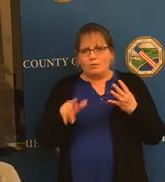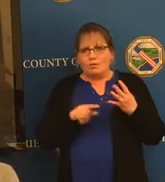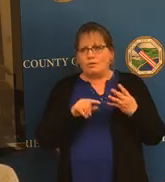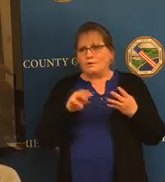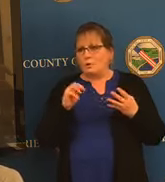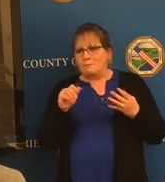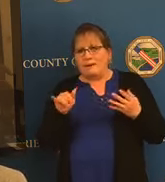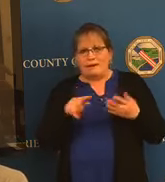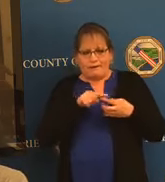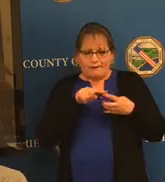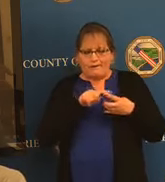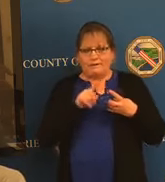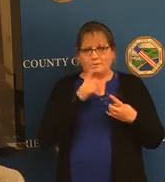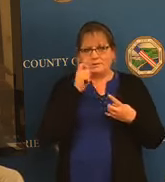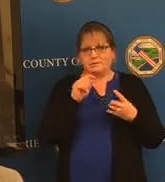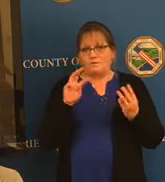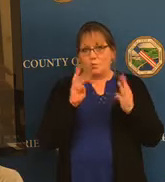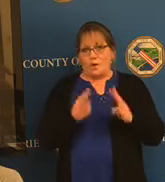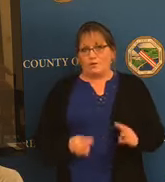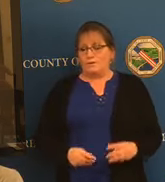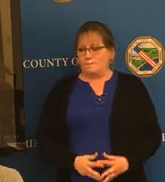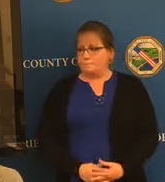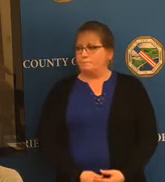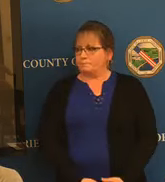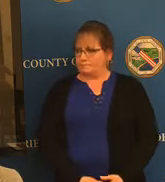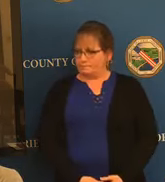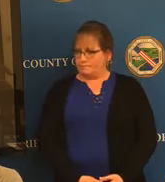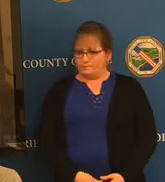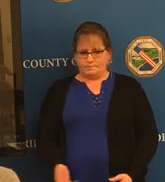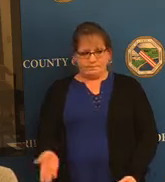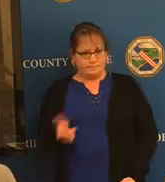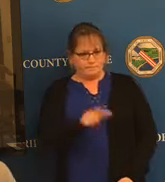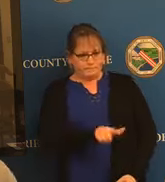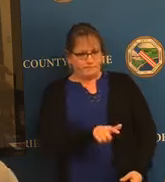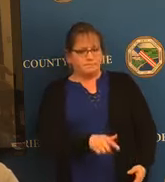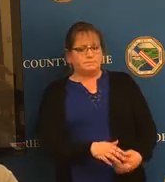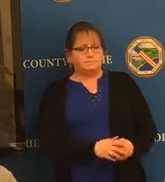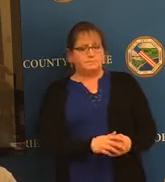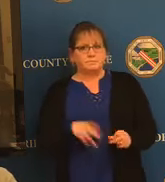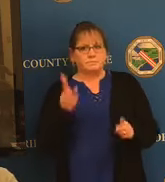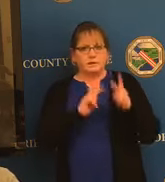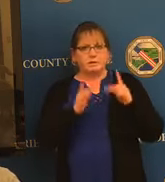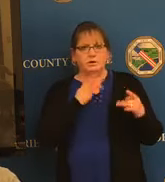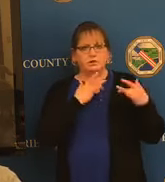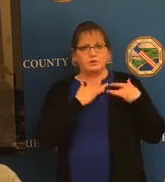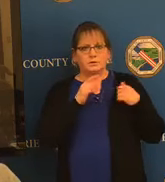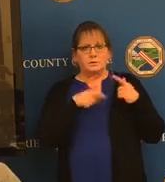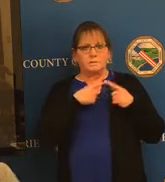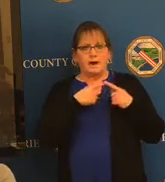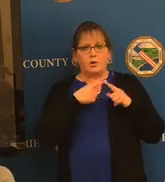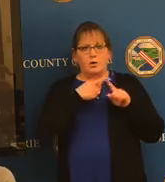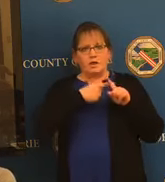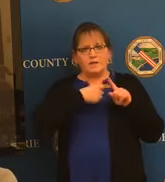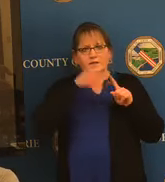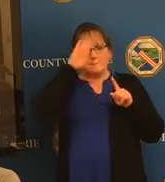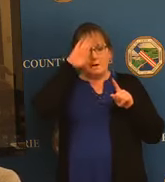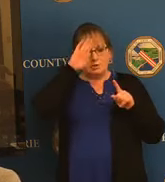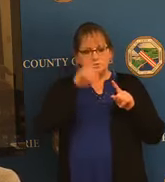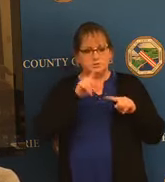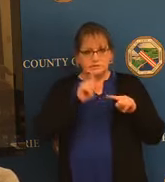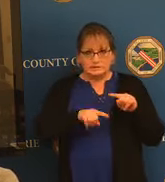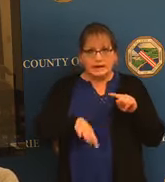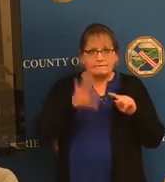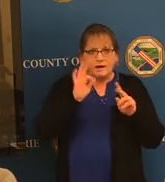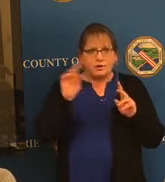of the weather. Okay, this will be a question for Dr. Burstein. People are concerned about thermometers, having trouble finding